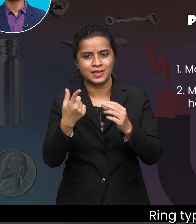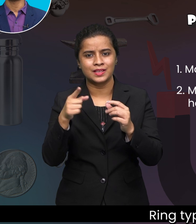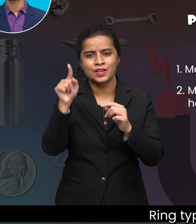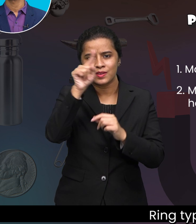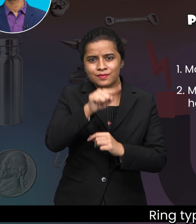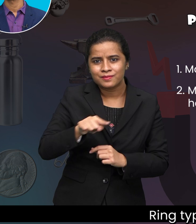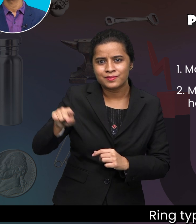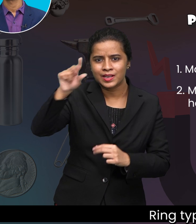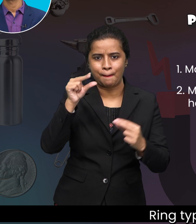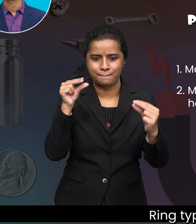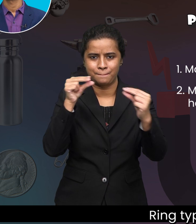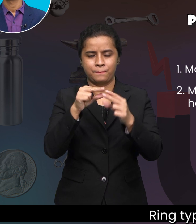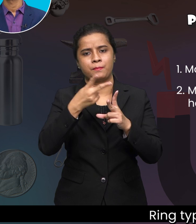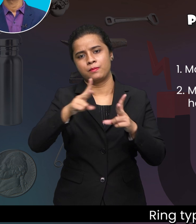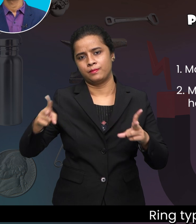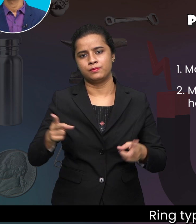magnets, etc.